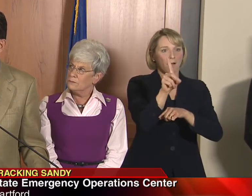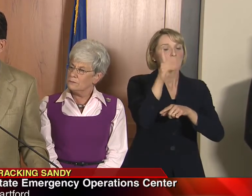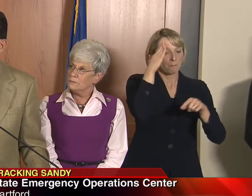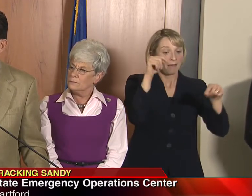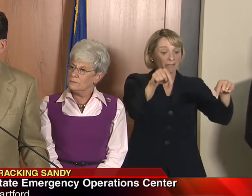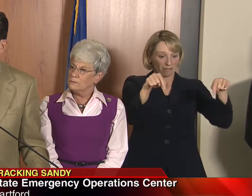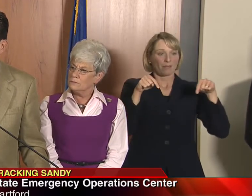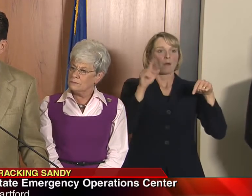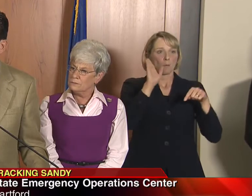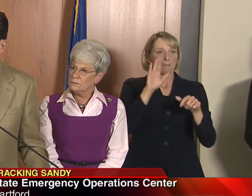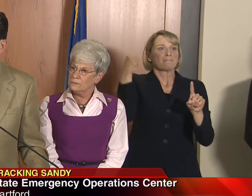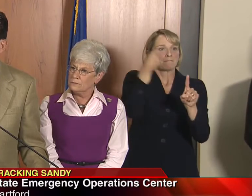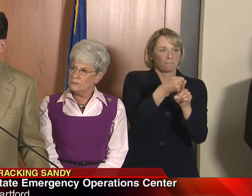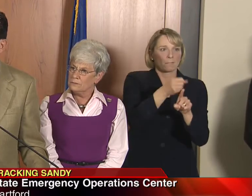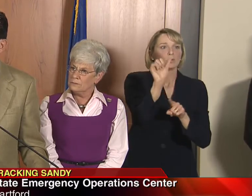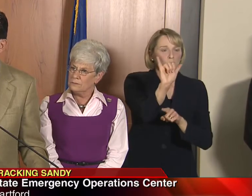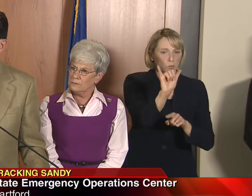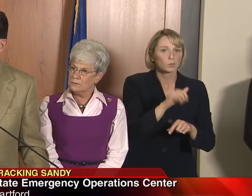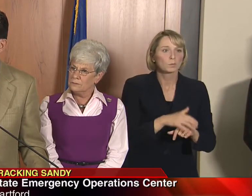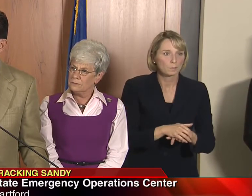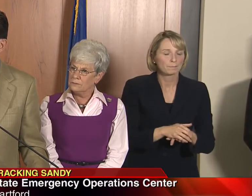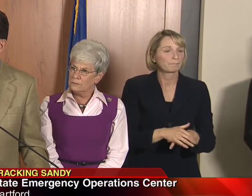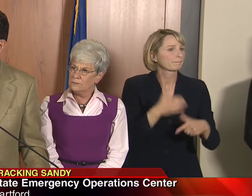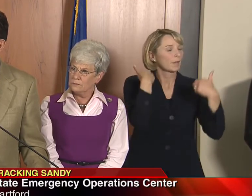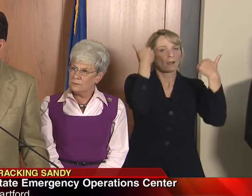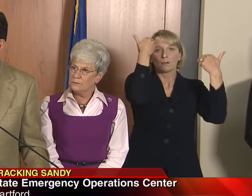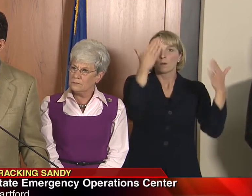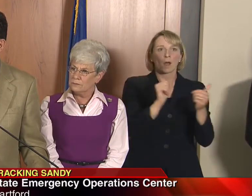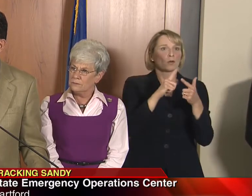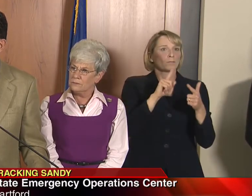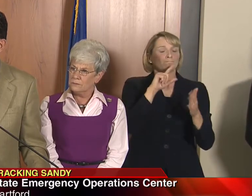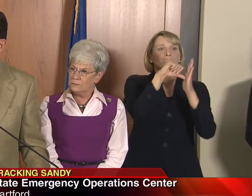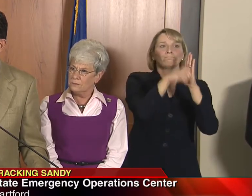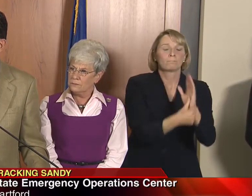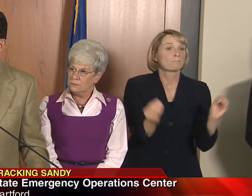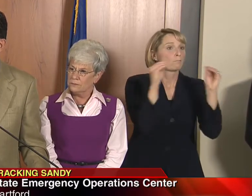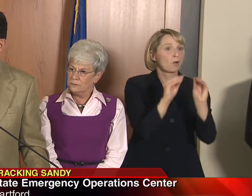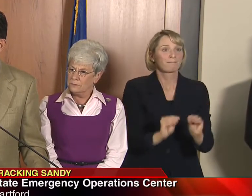be impacted. I don't know how to say it any clearer